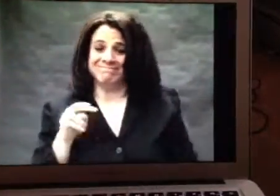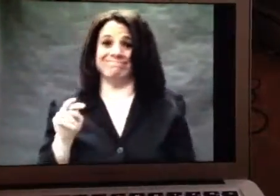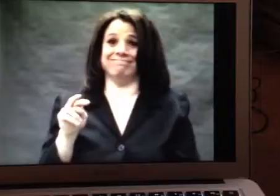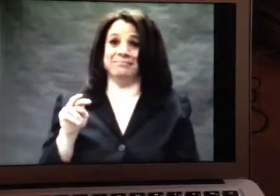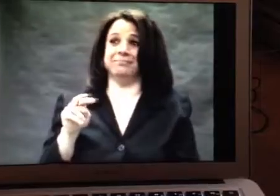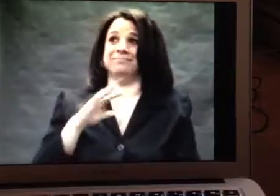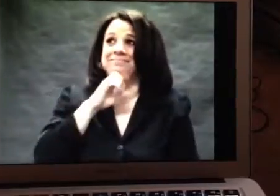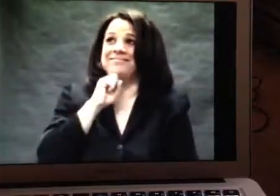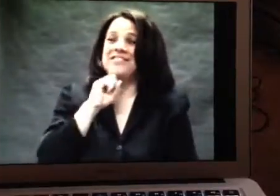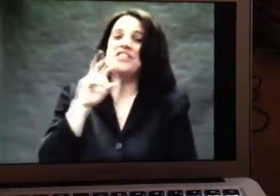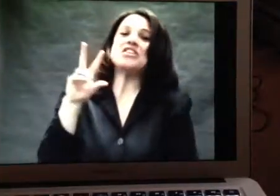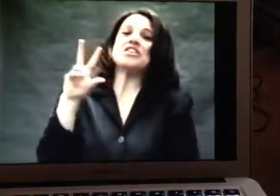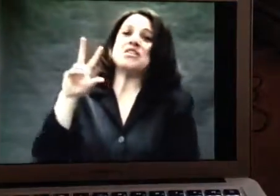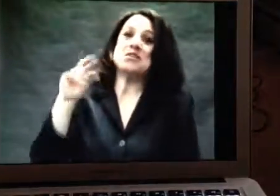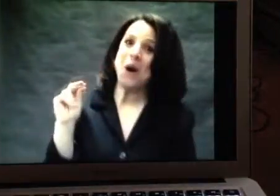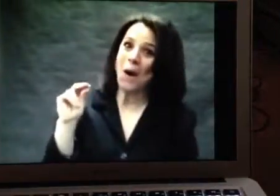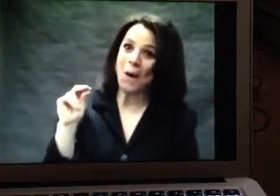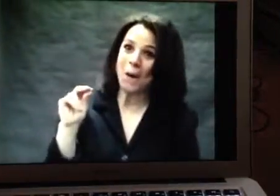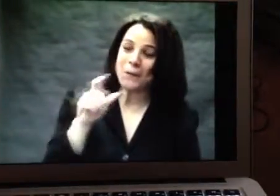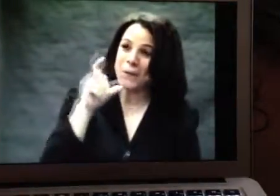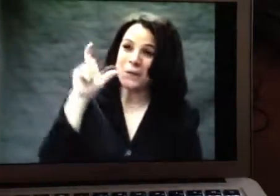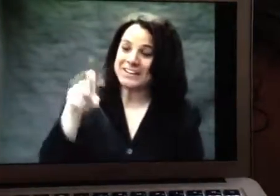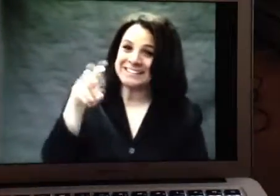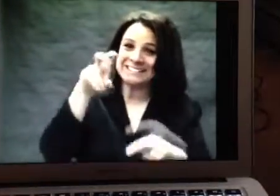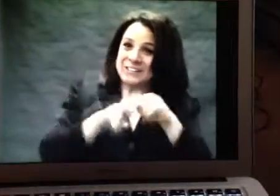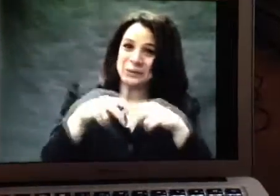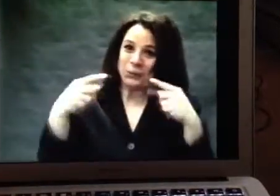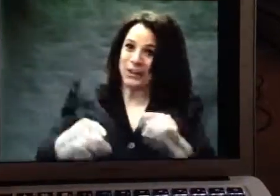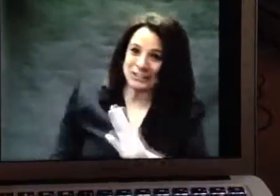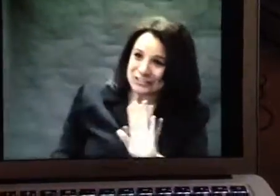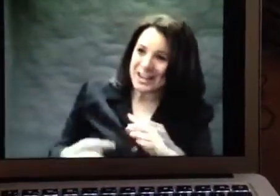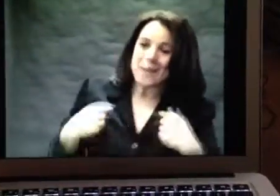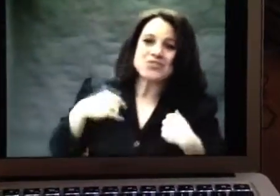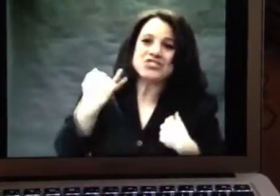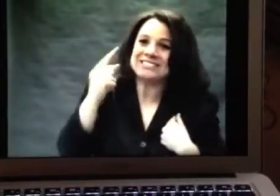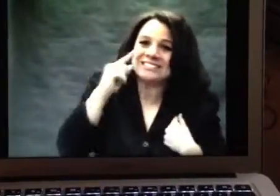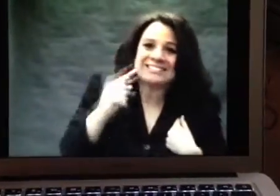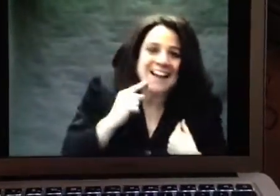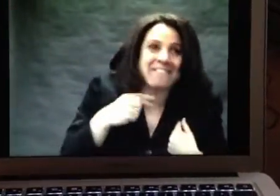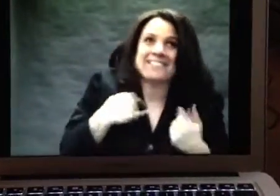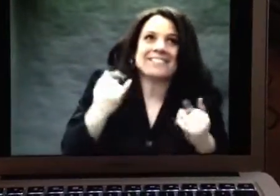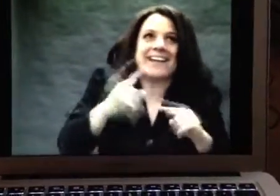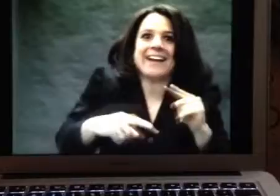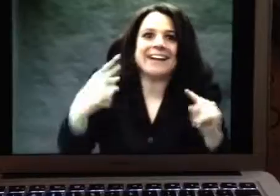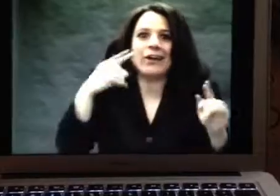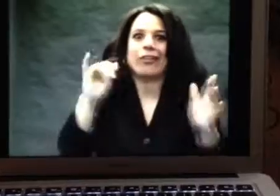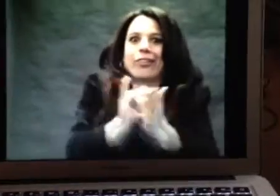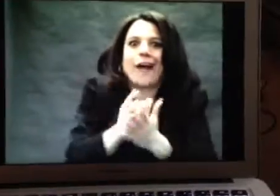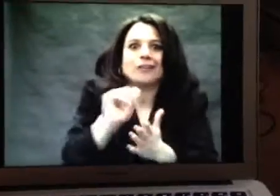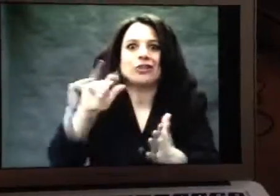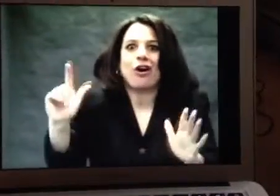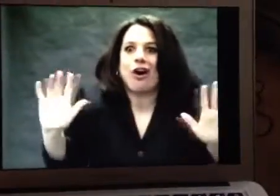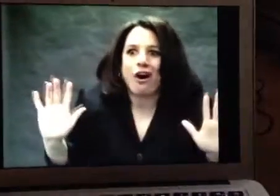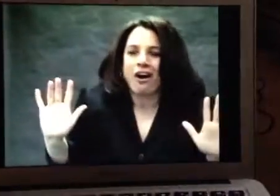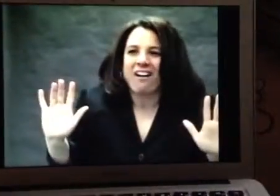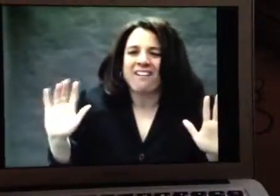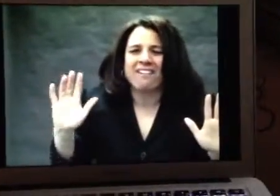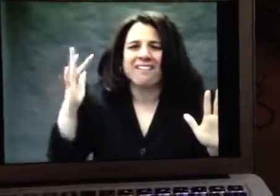and offered it to me, and I was like, "No, I don't need to sit in a wheelchair. I'm just deaf. I just